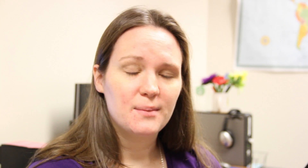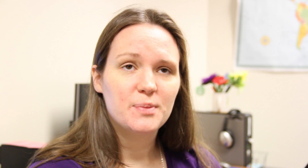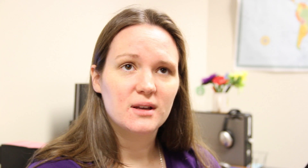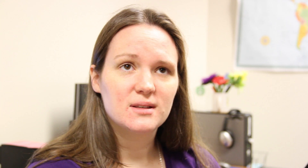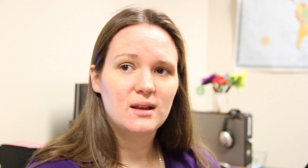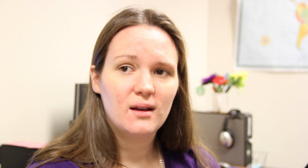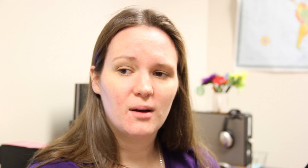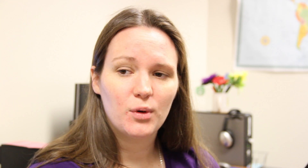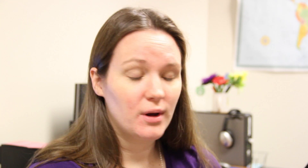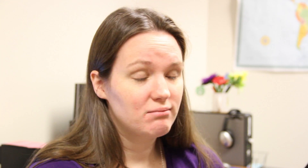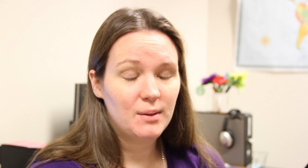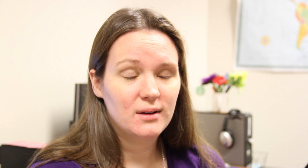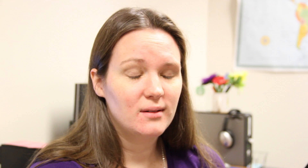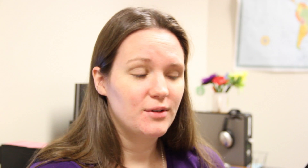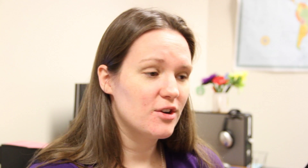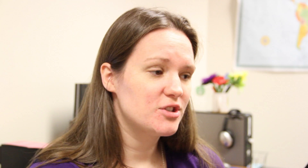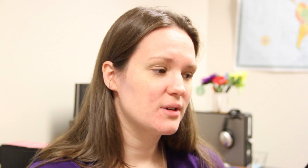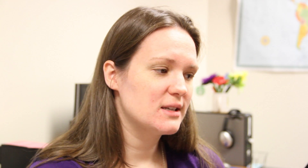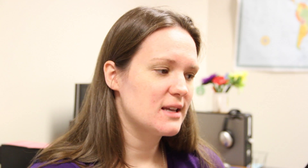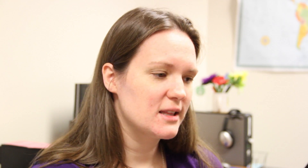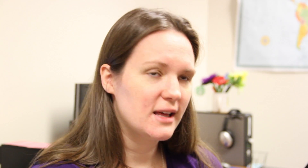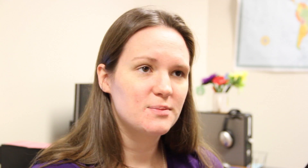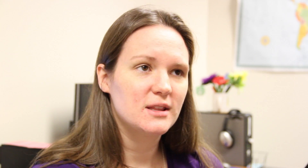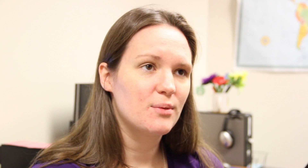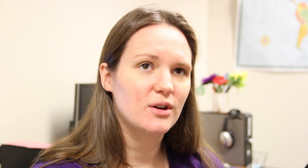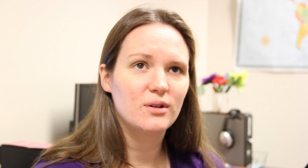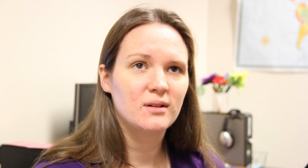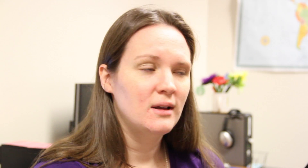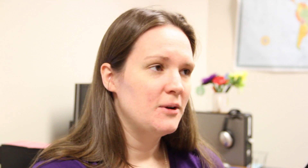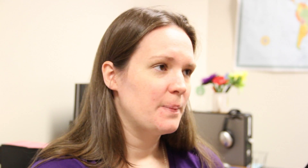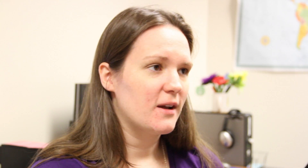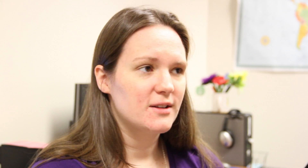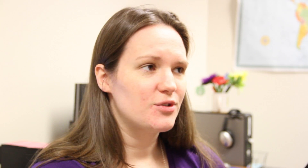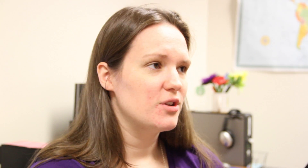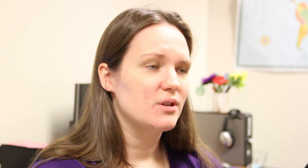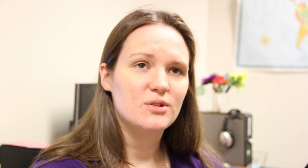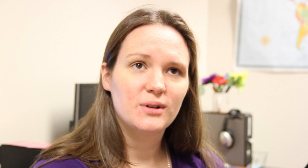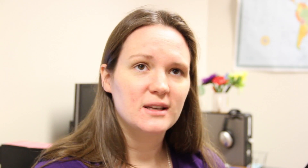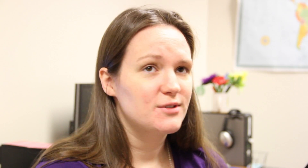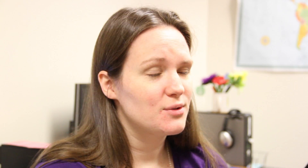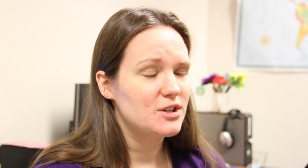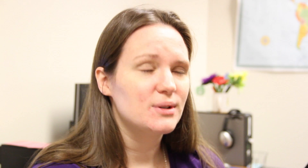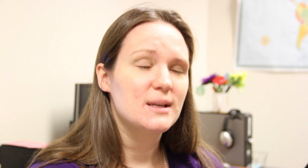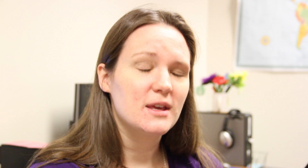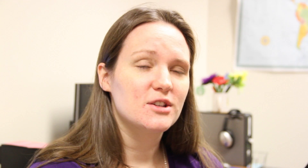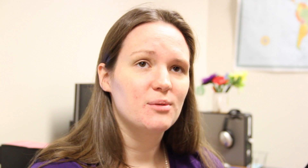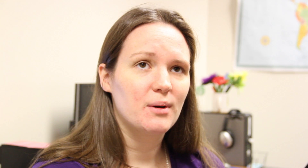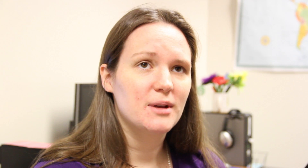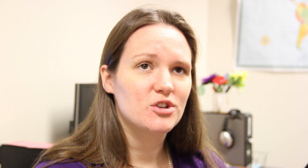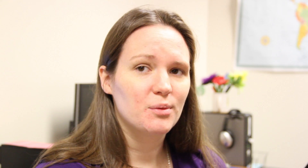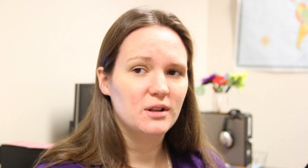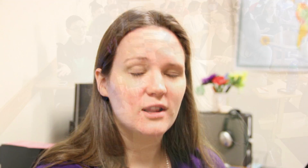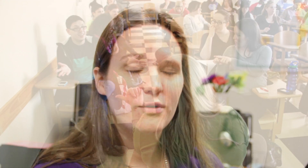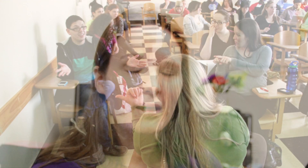at all times because if a hearing student can decide at the last minute they want to go to a concert the union is holding, a deaf student can do the same thing, and so we